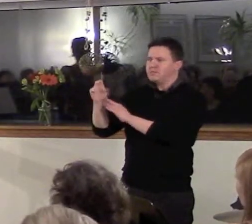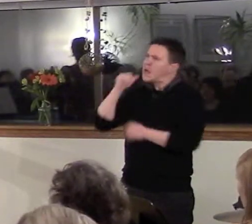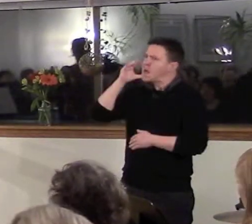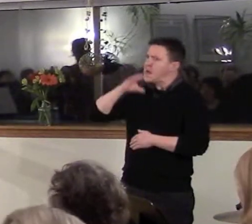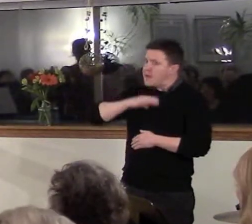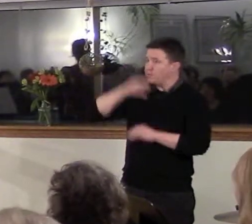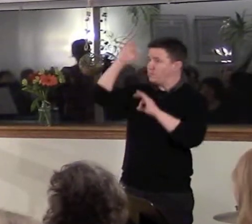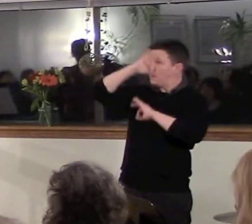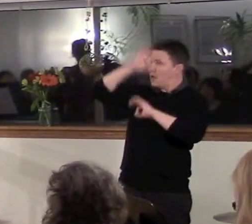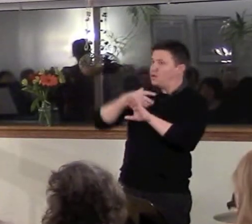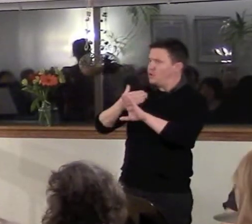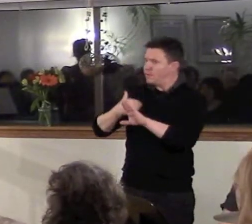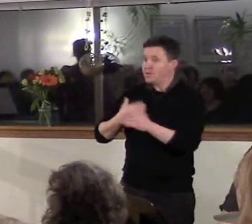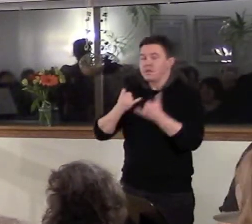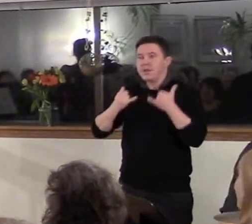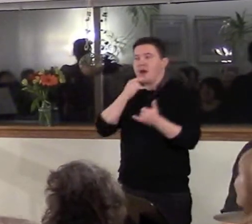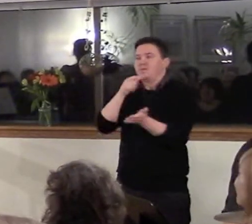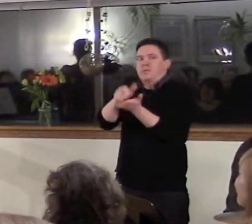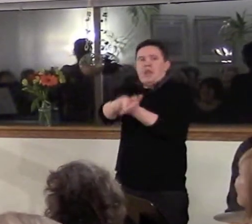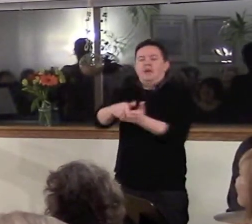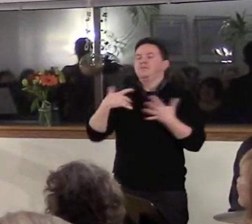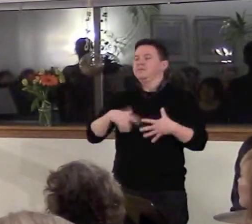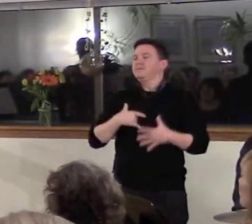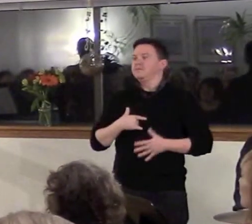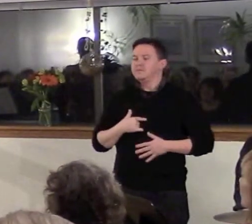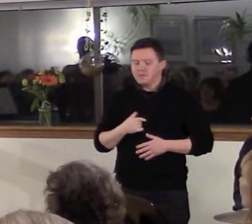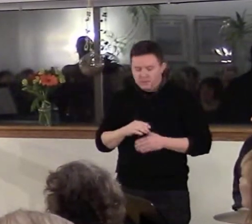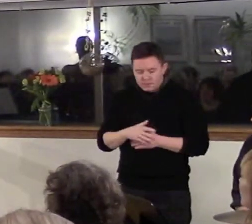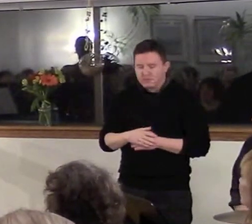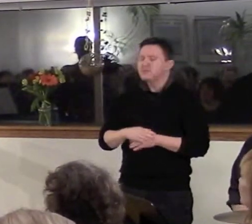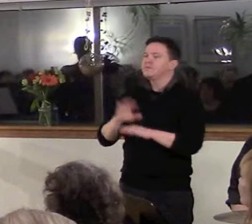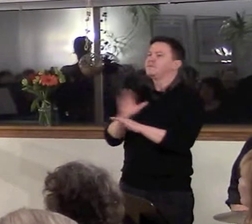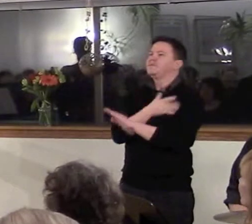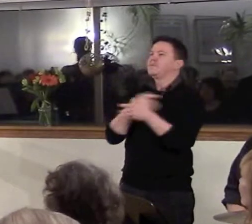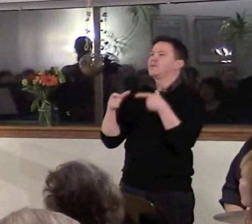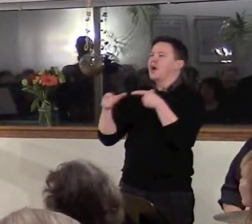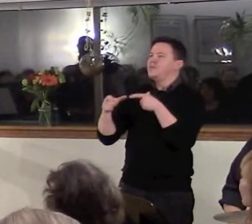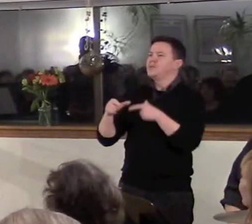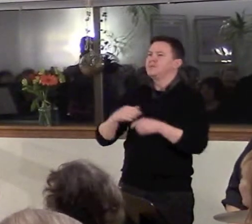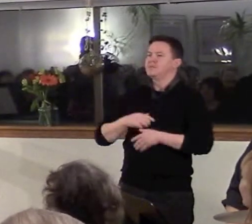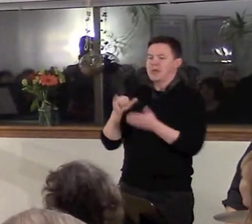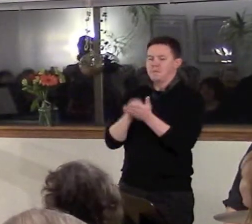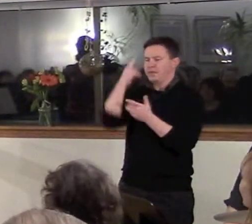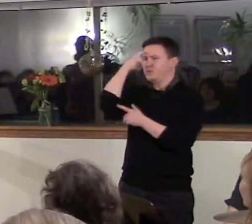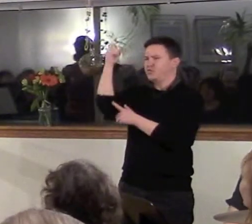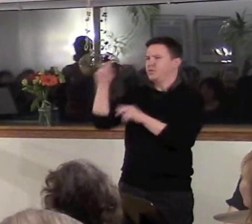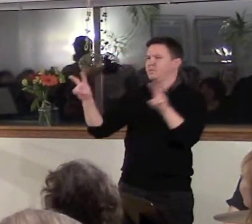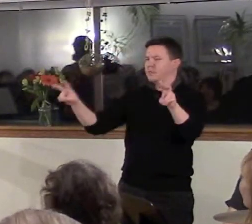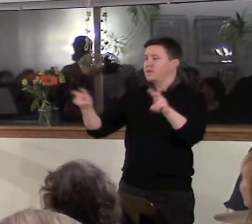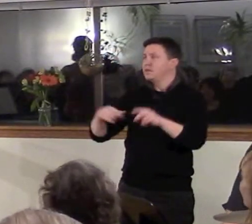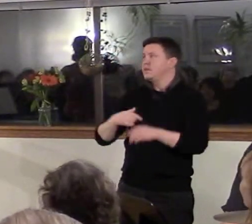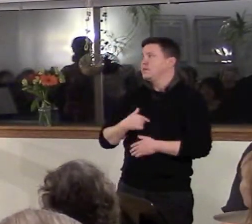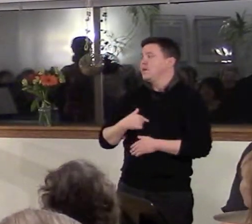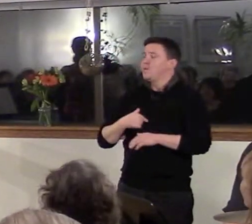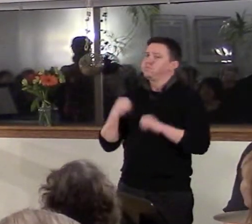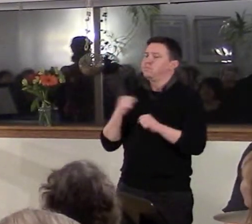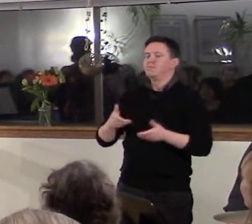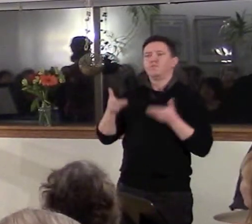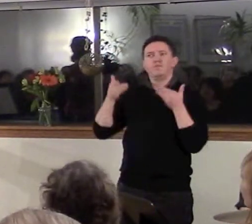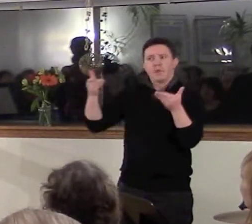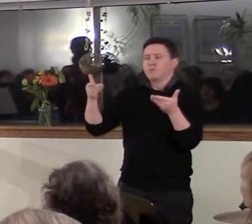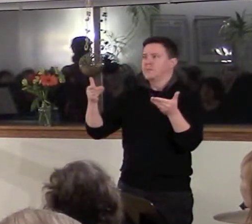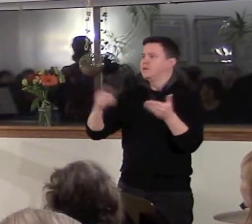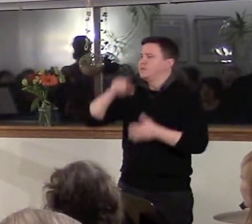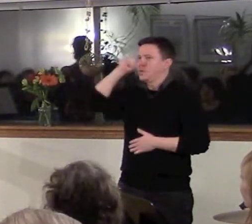now I am in love with her. It's from her album, Impossible Dream. If you haven't heard it, I highly recommend looking it up.